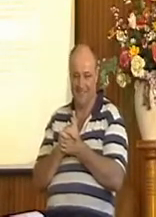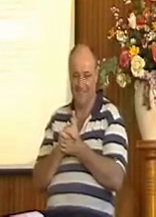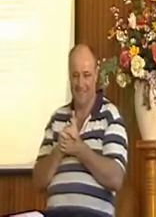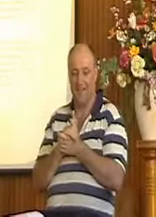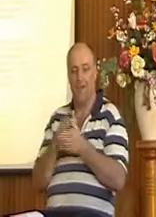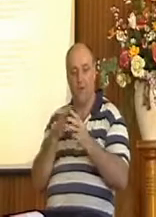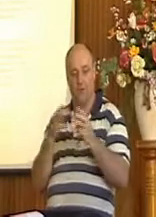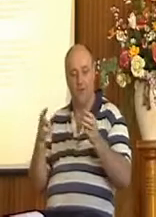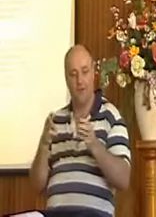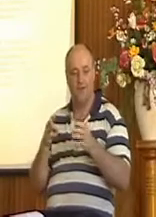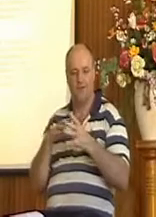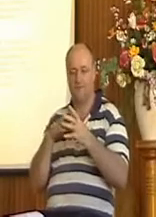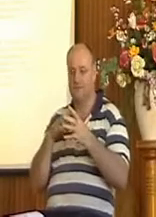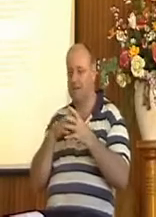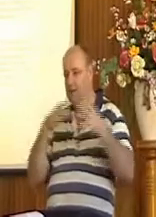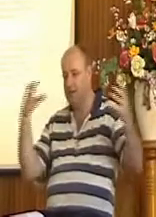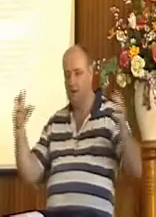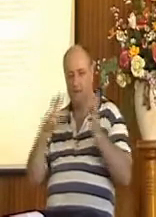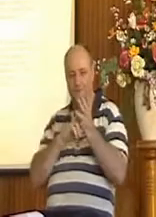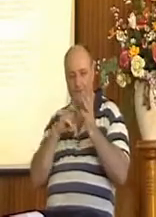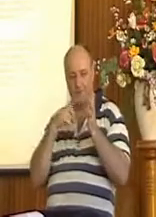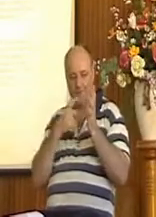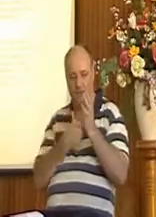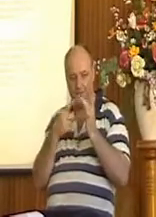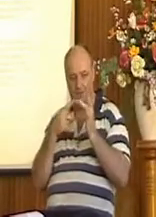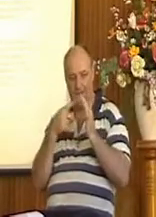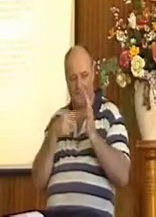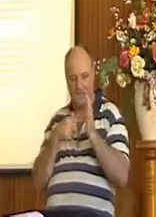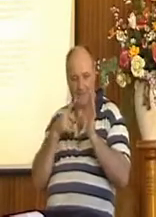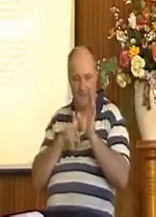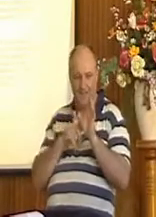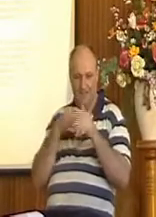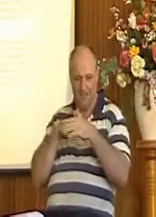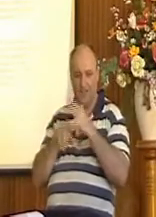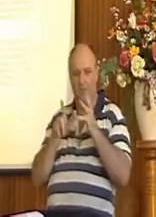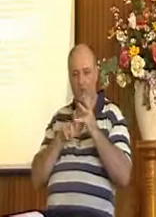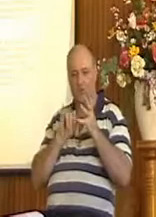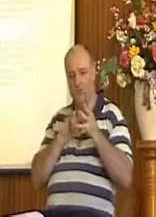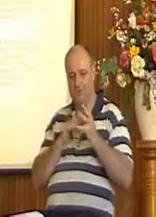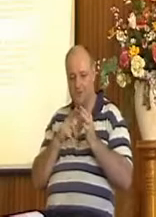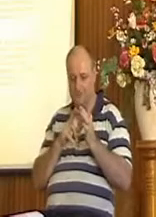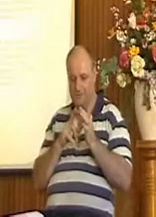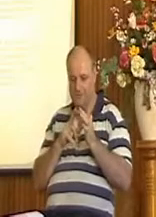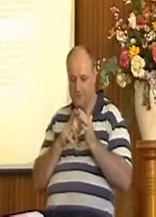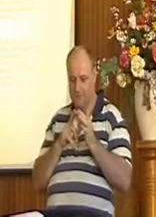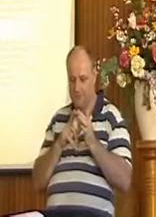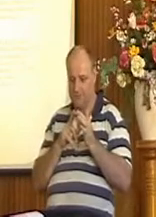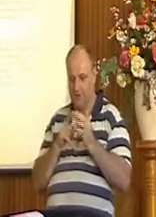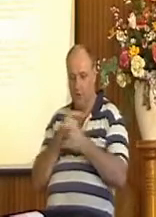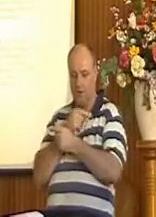of use. There's a fellowship of understanding of doctrine. We all believe the same things, we